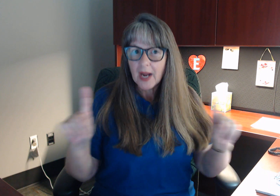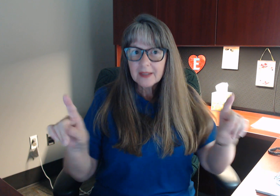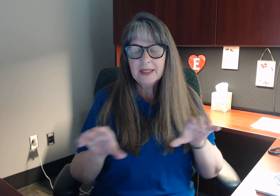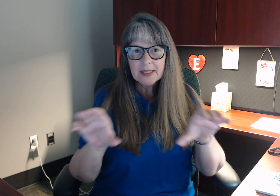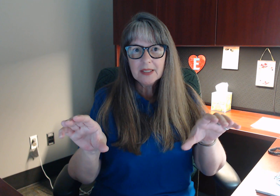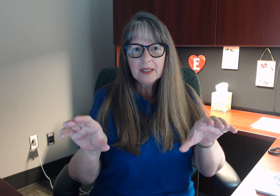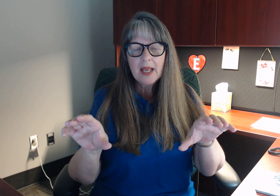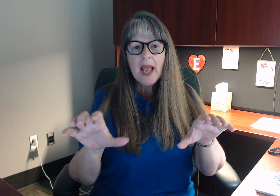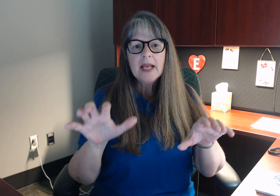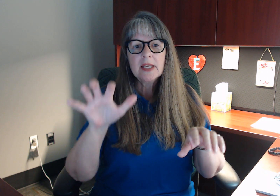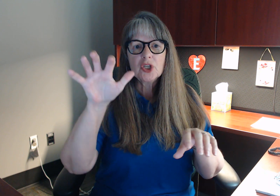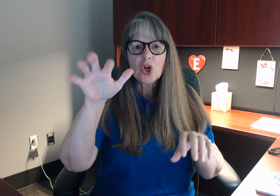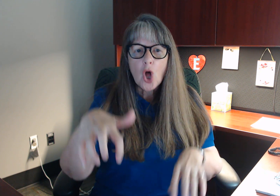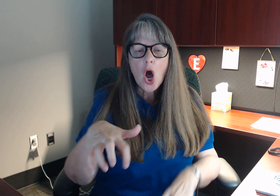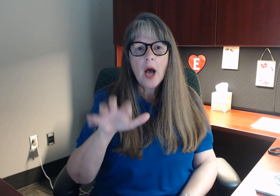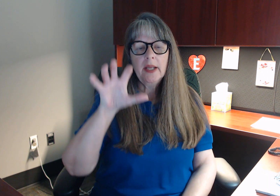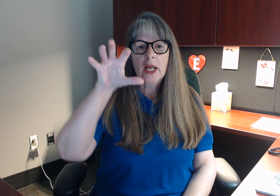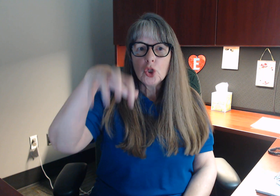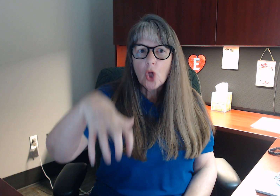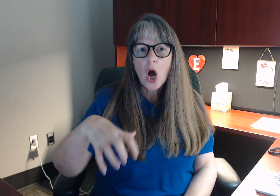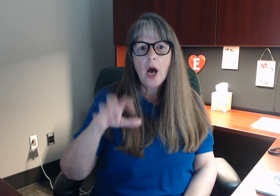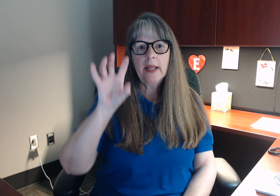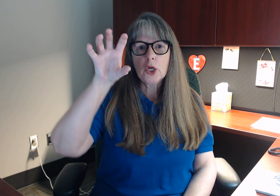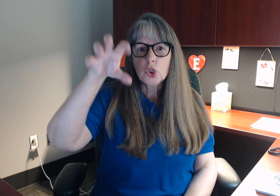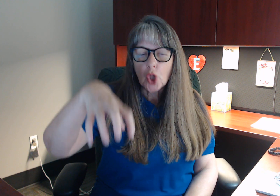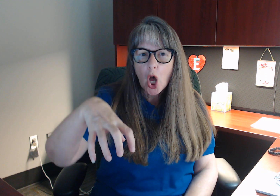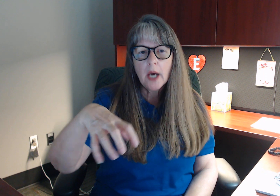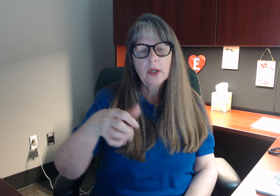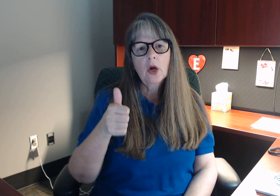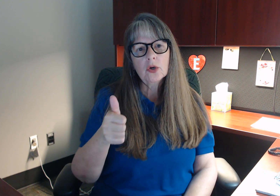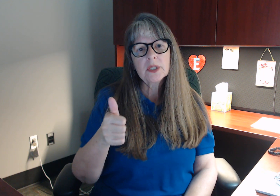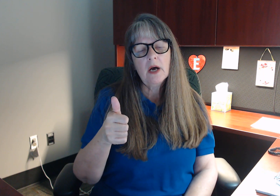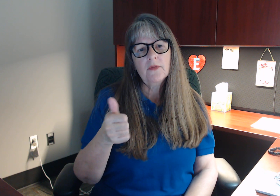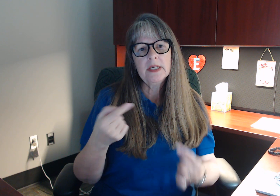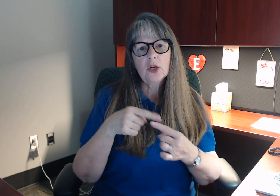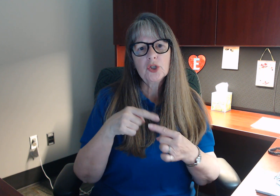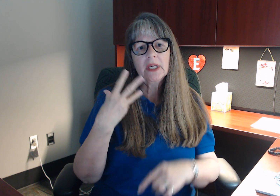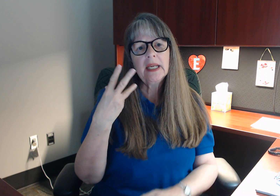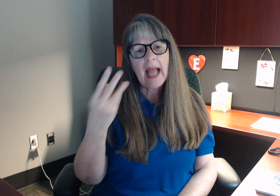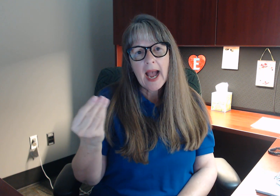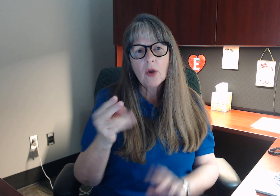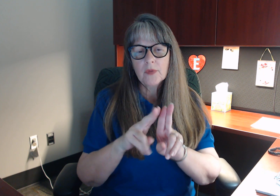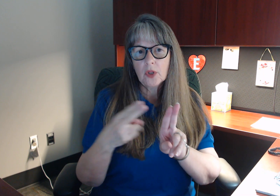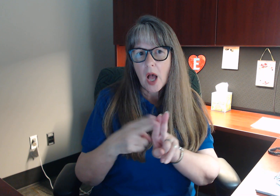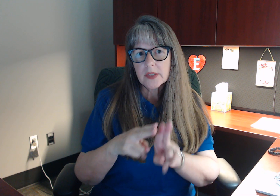finally did is that she clawed and clawed and clawed herself until she could get out of the closet.